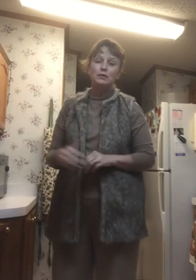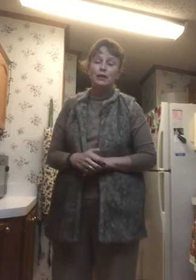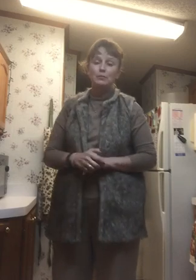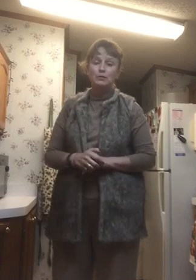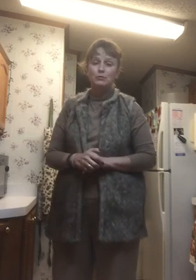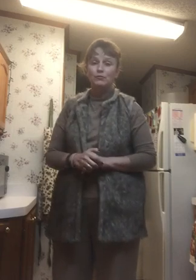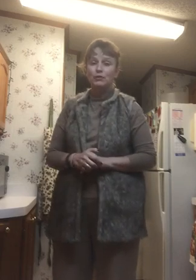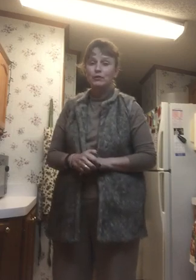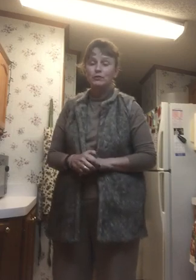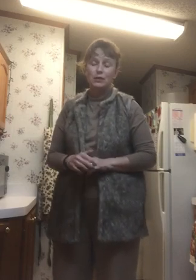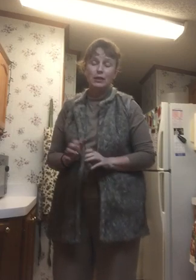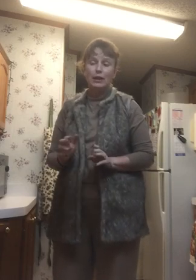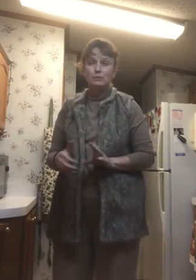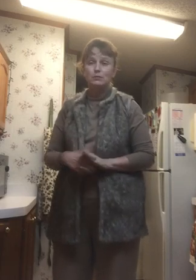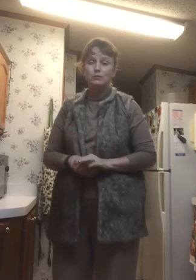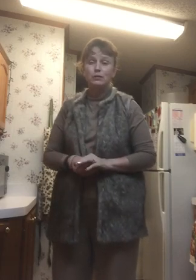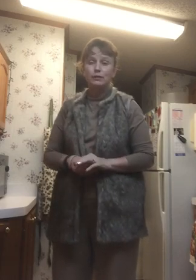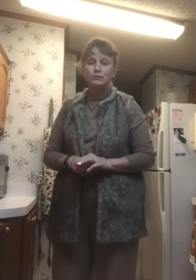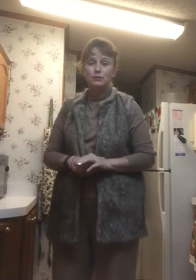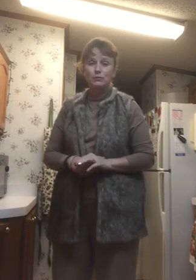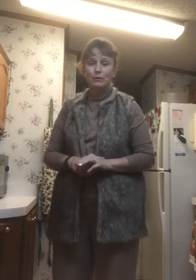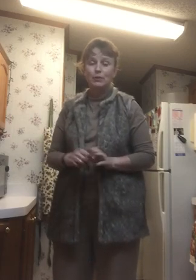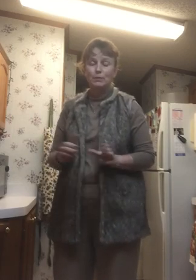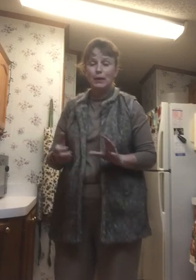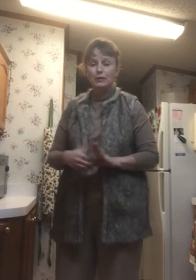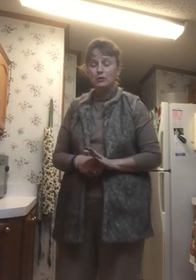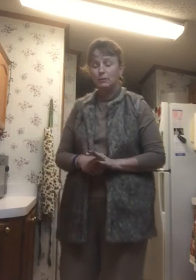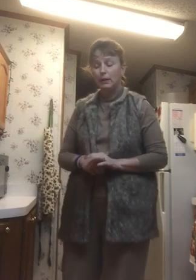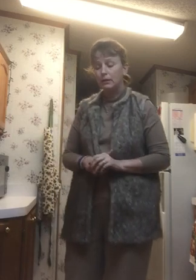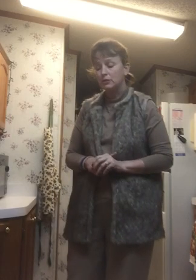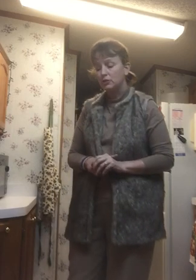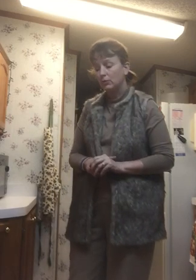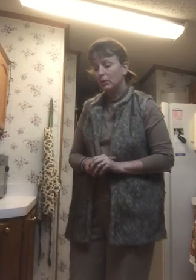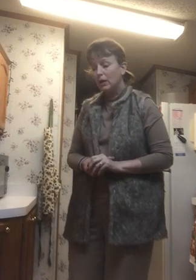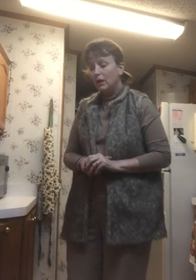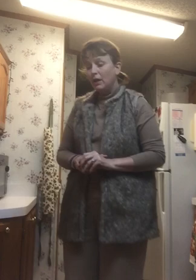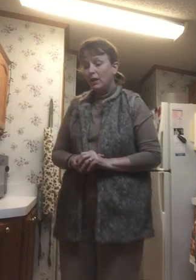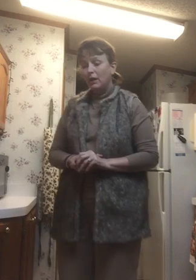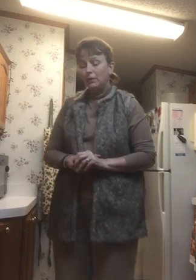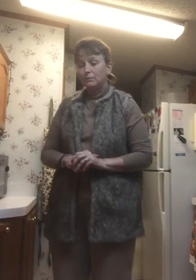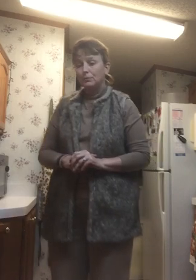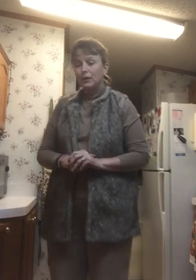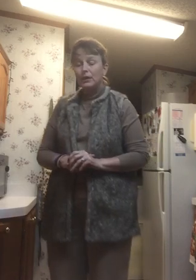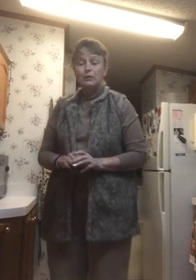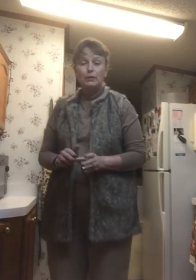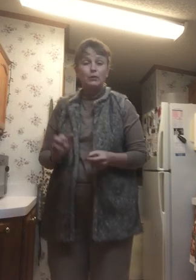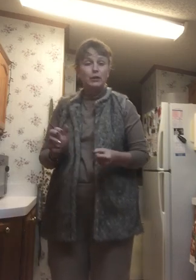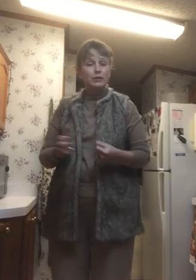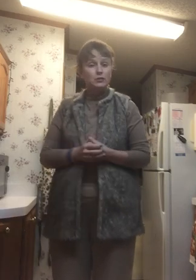that I've been doing for years, and I absolutely love to do it. I'm very passionate about it. So anyway, we're going to get